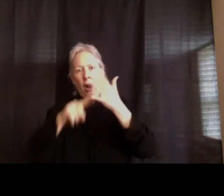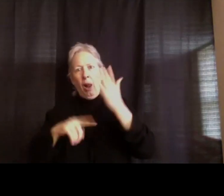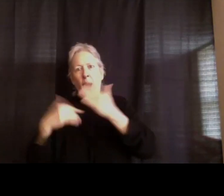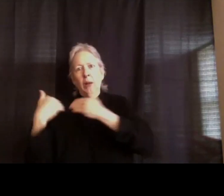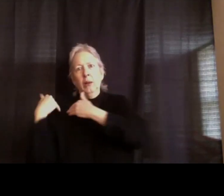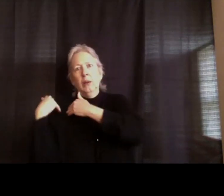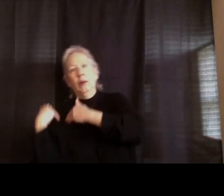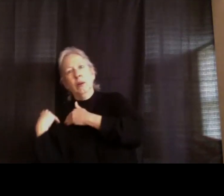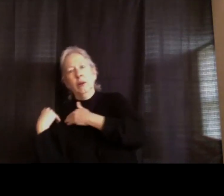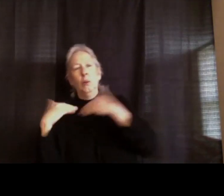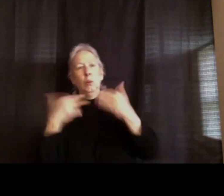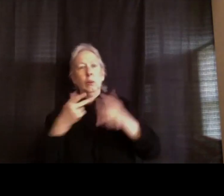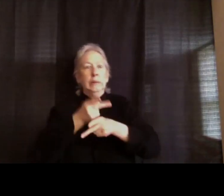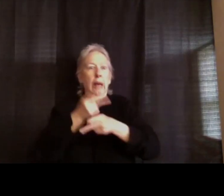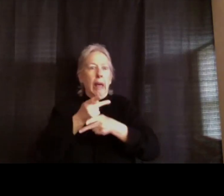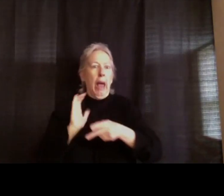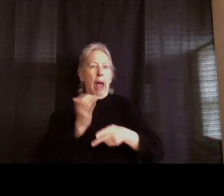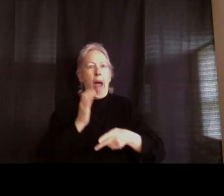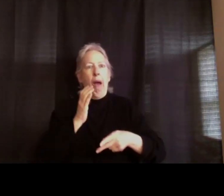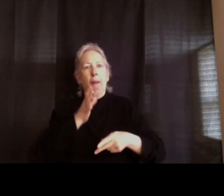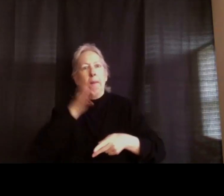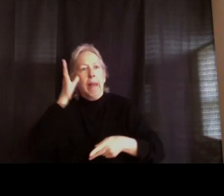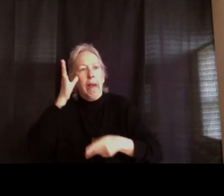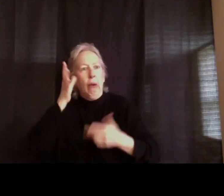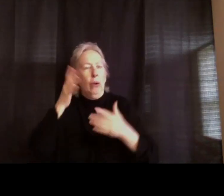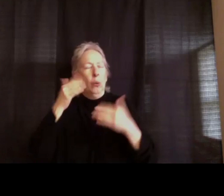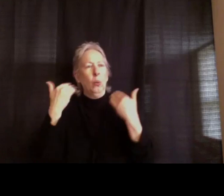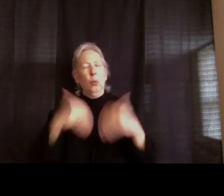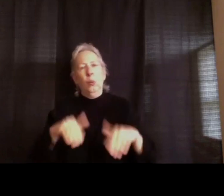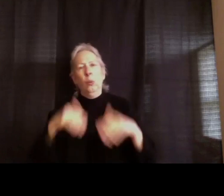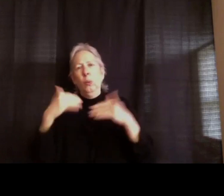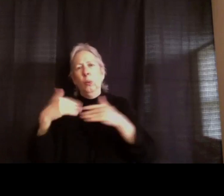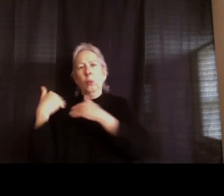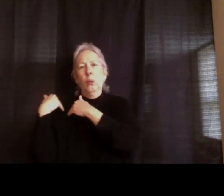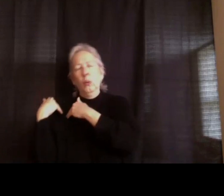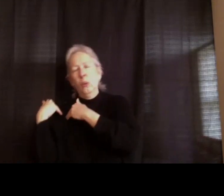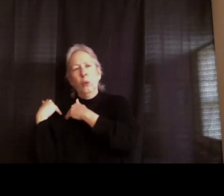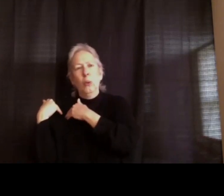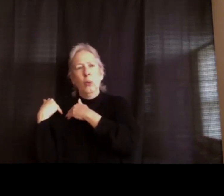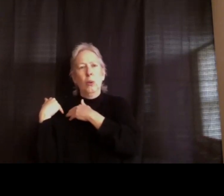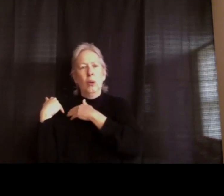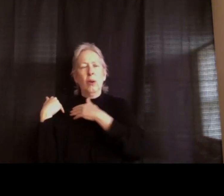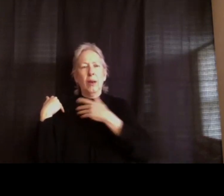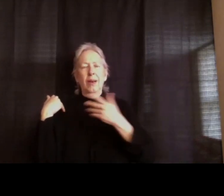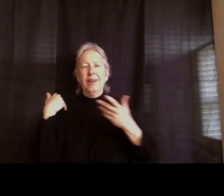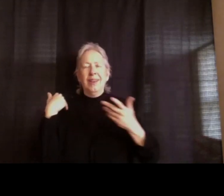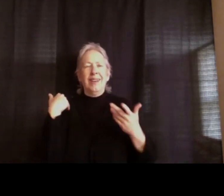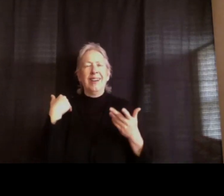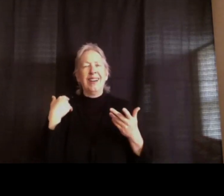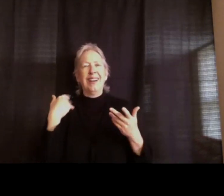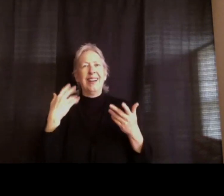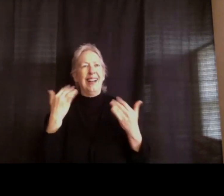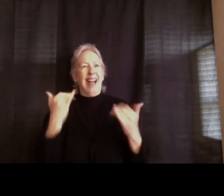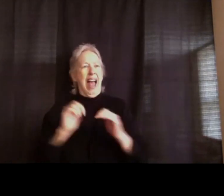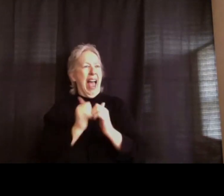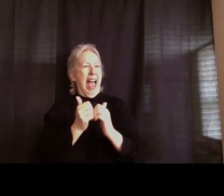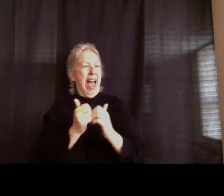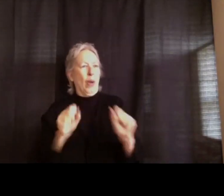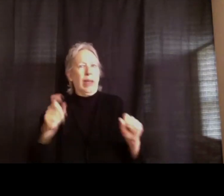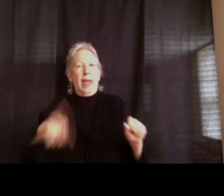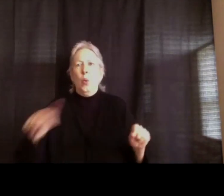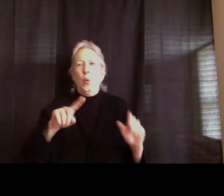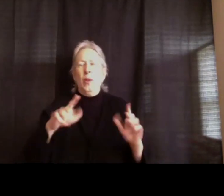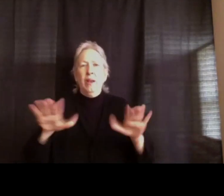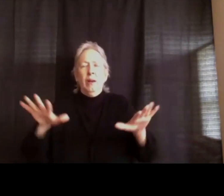elders. And now that we might be able to take just a breath, we ask what it would